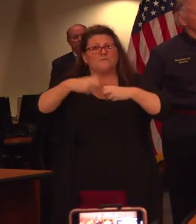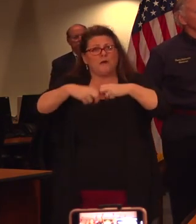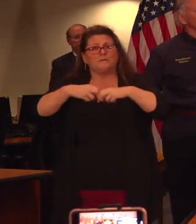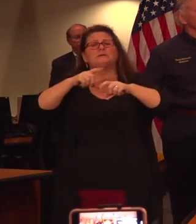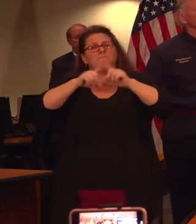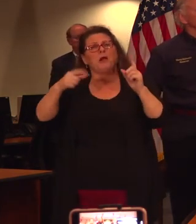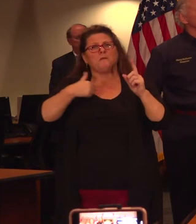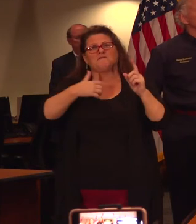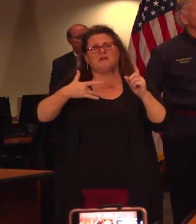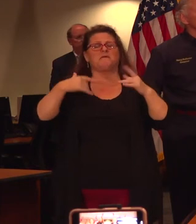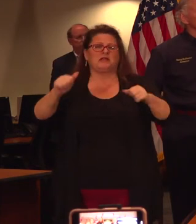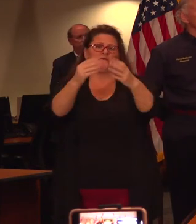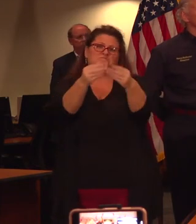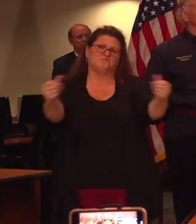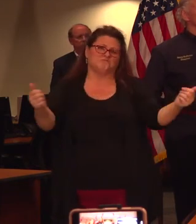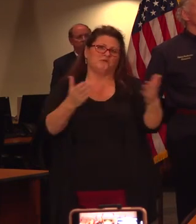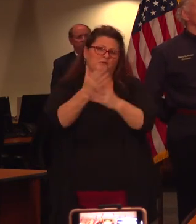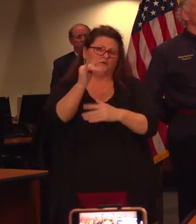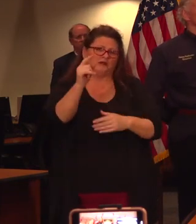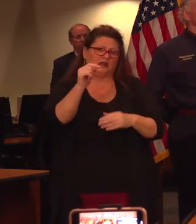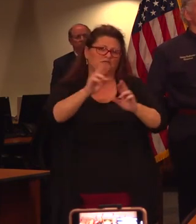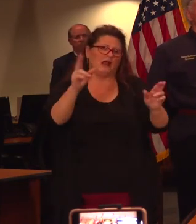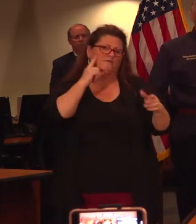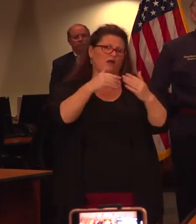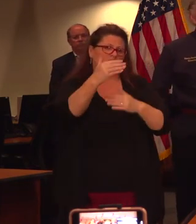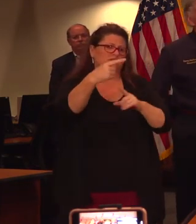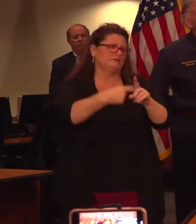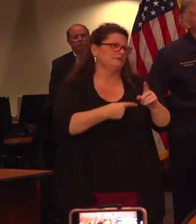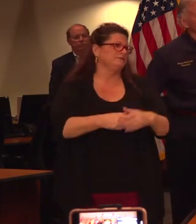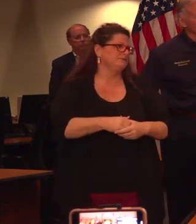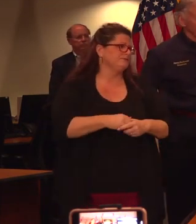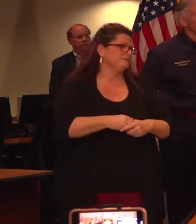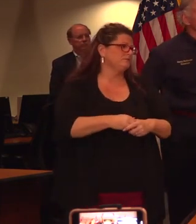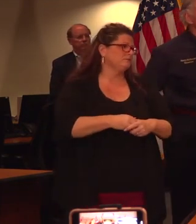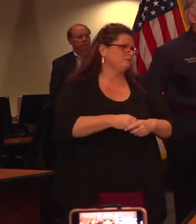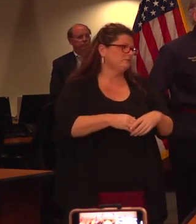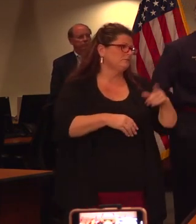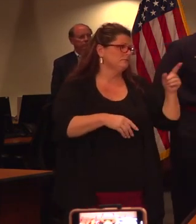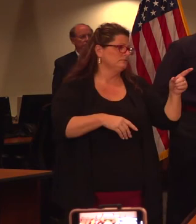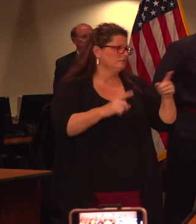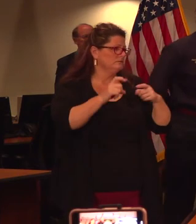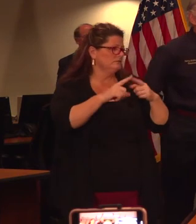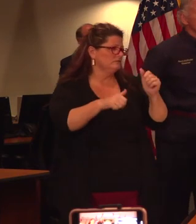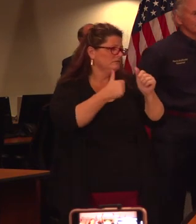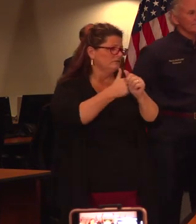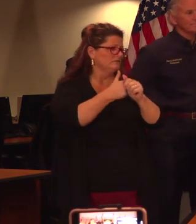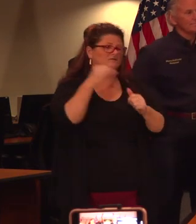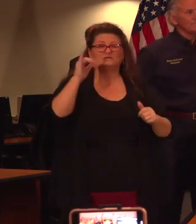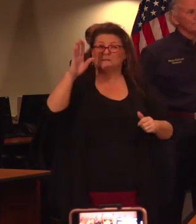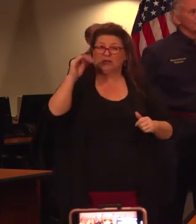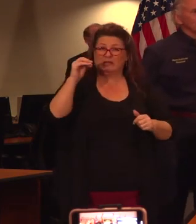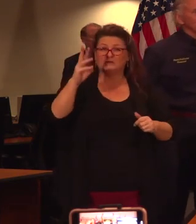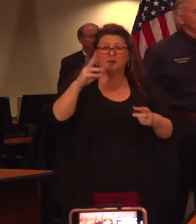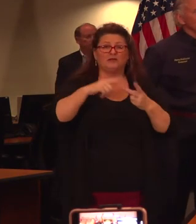remain fairly confident that we can get through these and be ready by next month. Yeah, just to follow on with that, I mean, some of these big businesses, BMW,